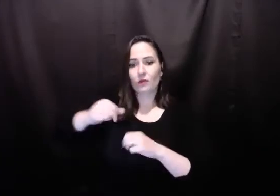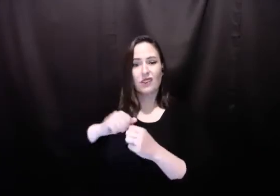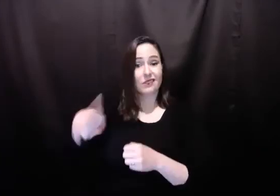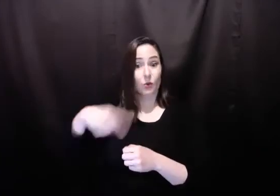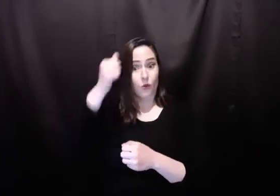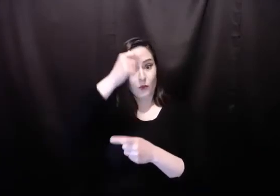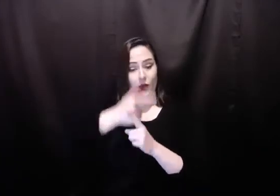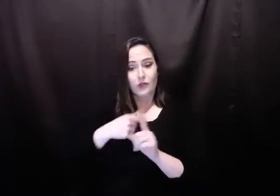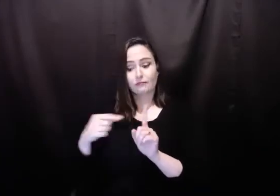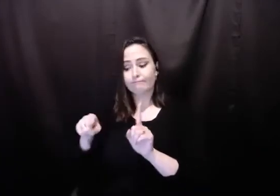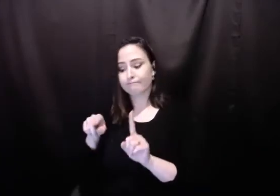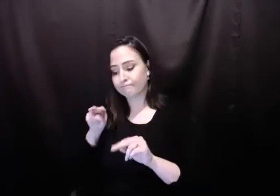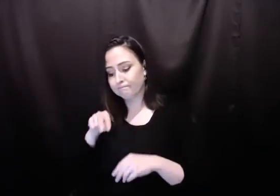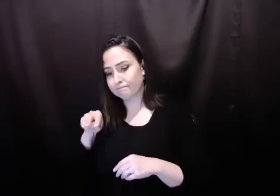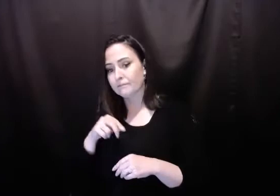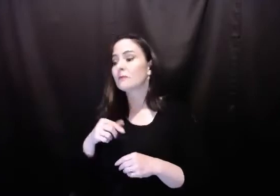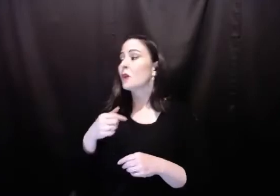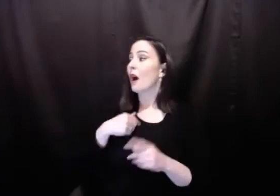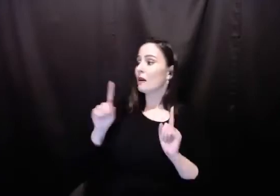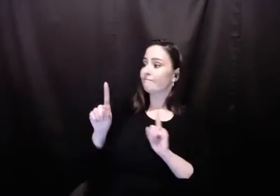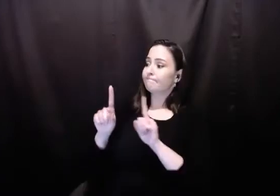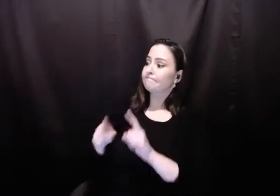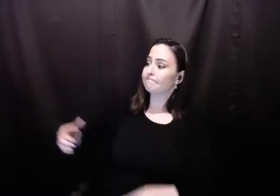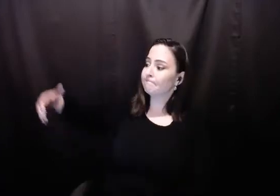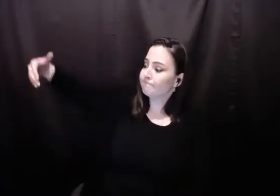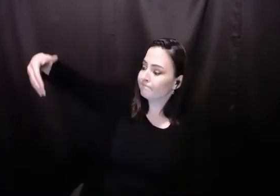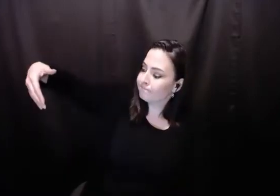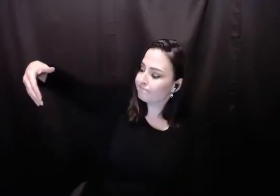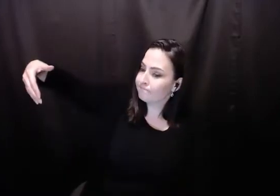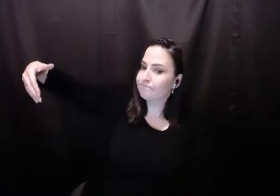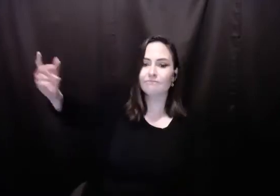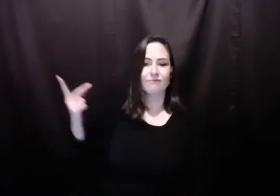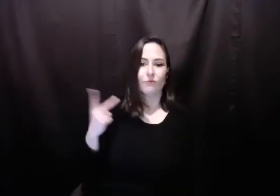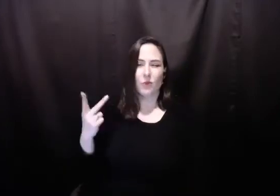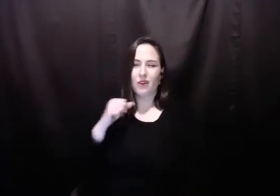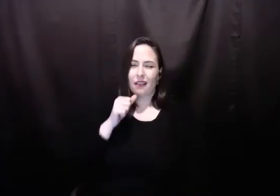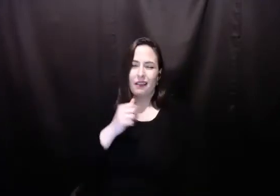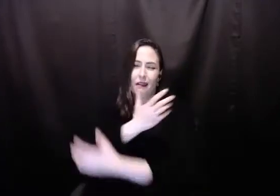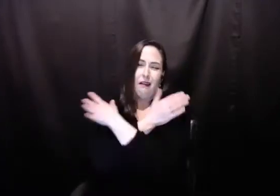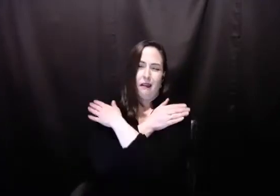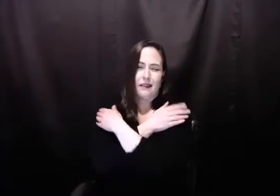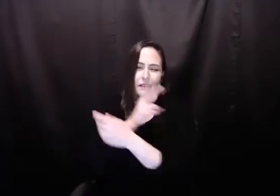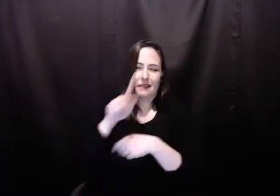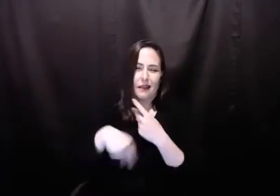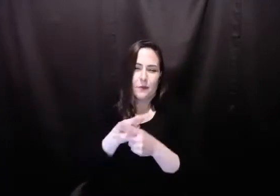family, although we did certainly love one another. Put my hand on his shoulder and I say to my dad, "Oh,